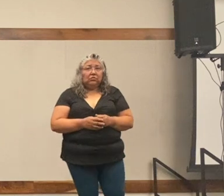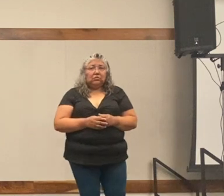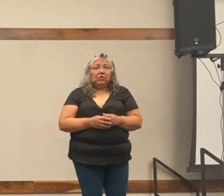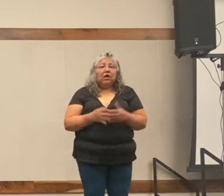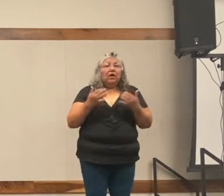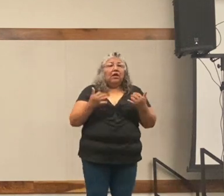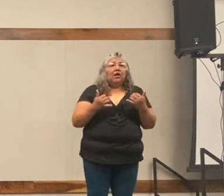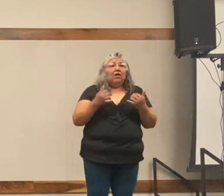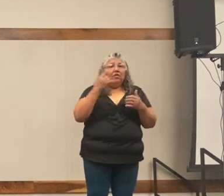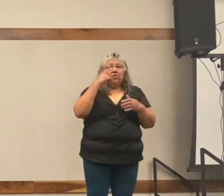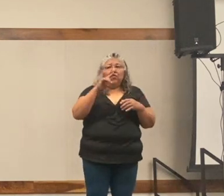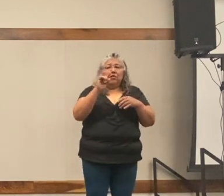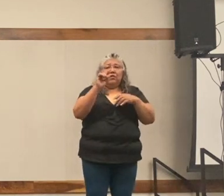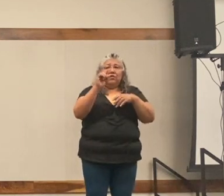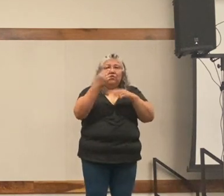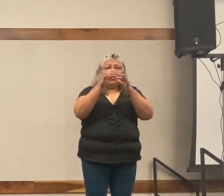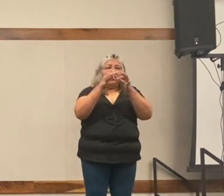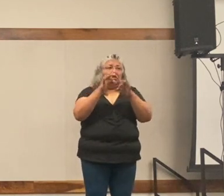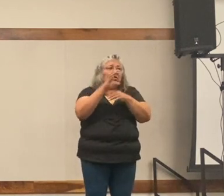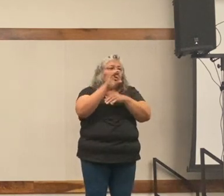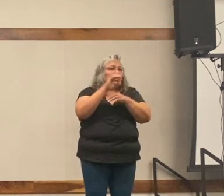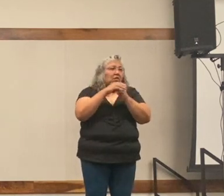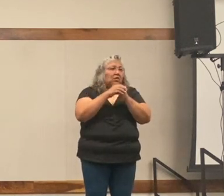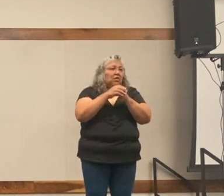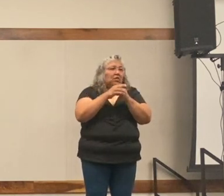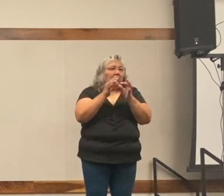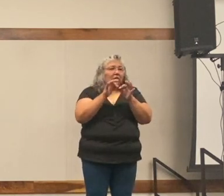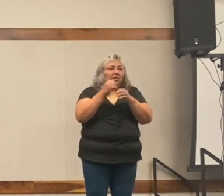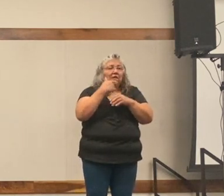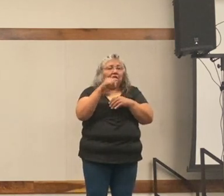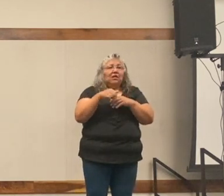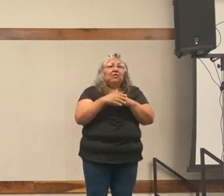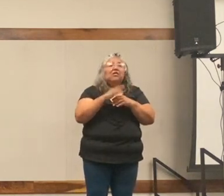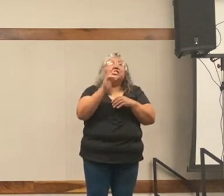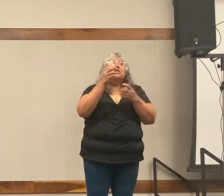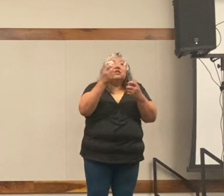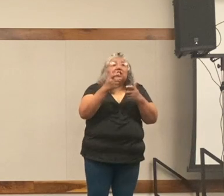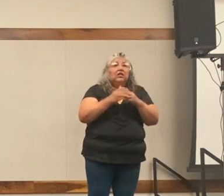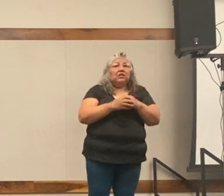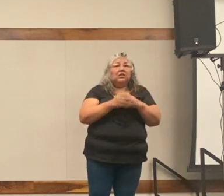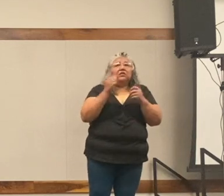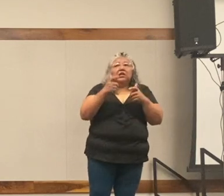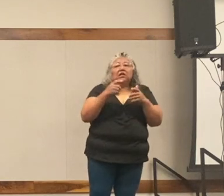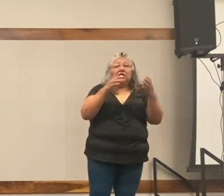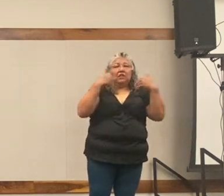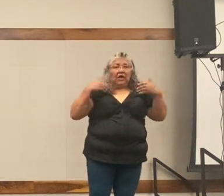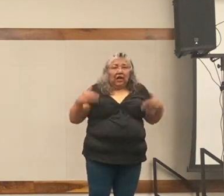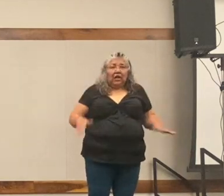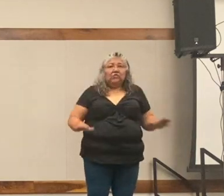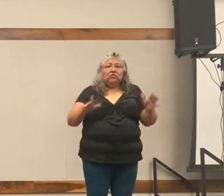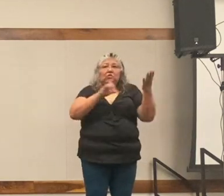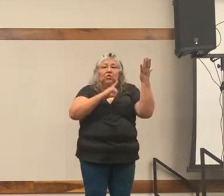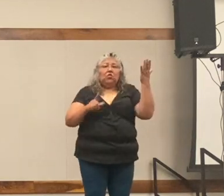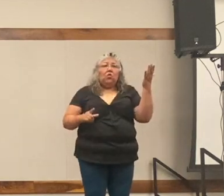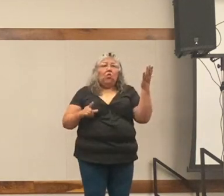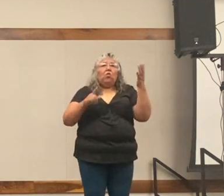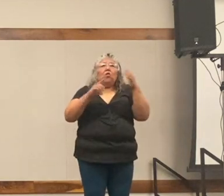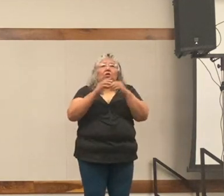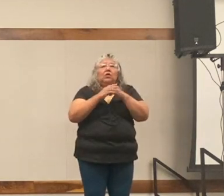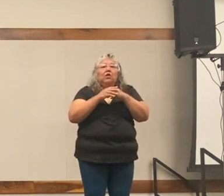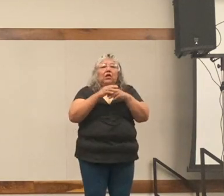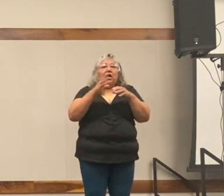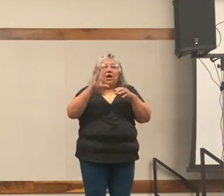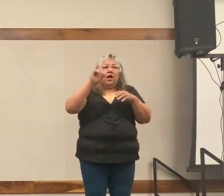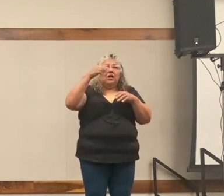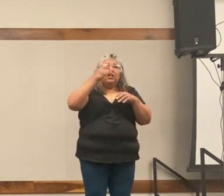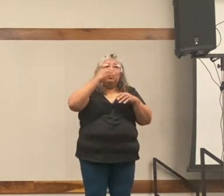So verse 7 says this. It says, suddenly, say suddenly. Suddenly. Suddenly, angel of the Lord appeared and a light shone